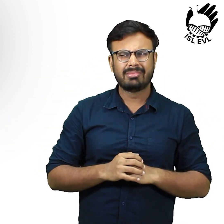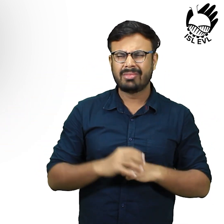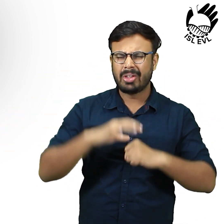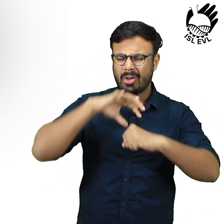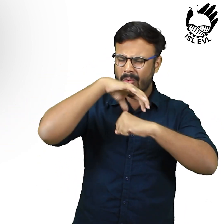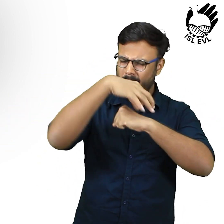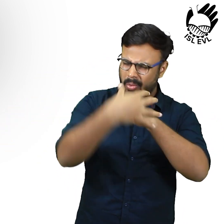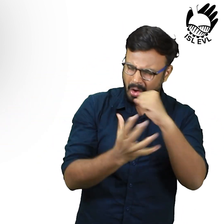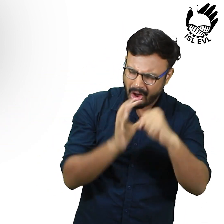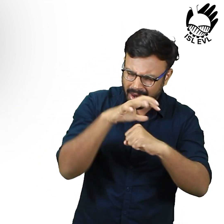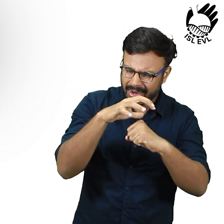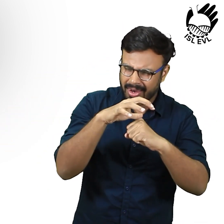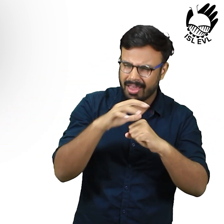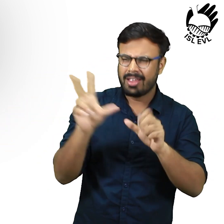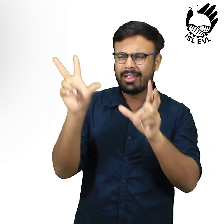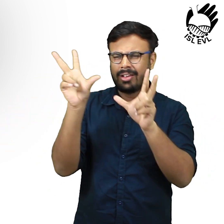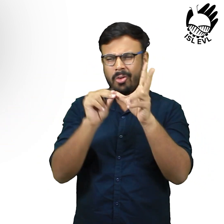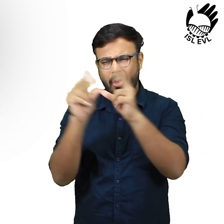which are arranged in a repeating pattern